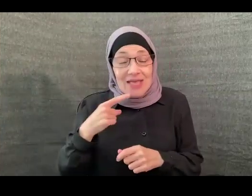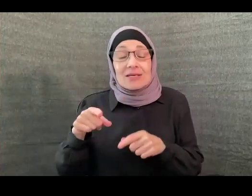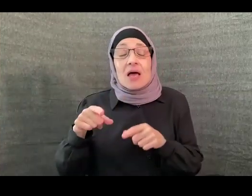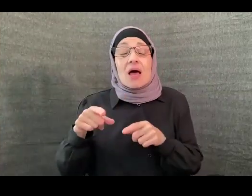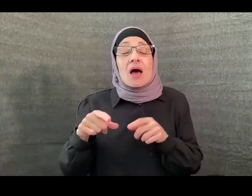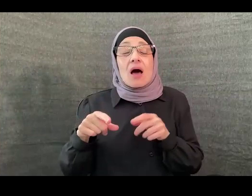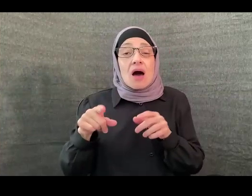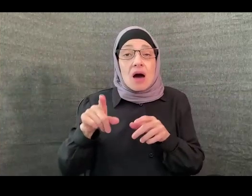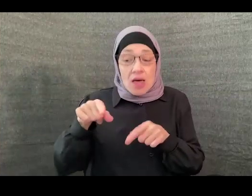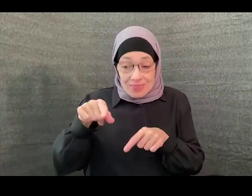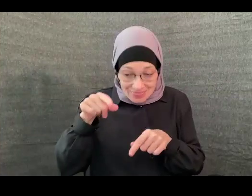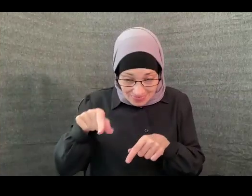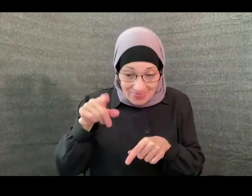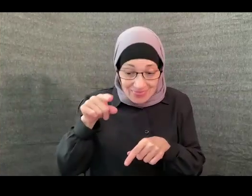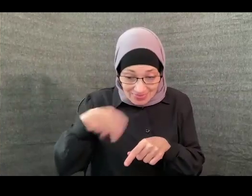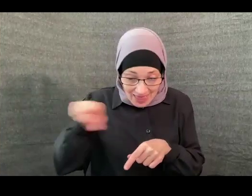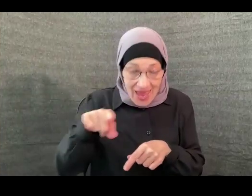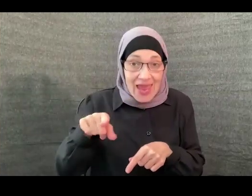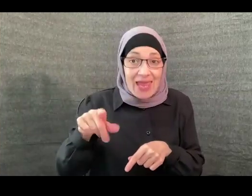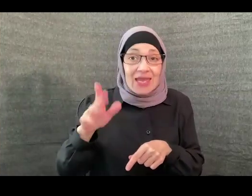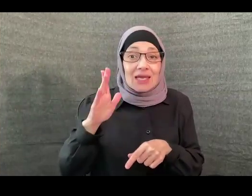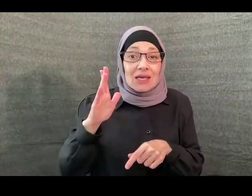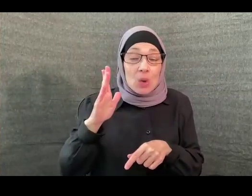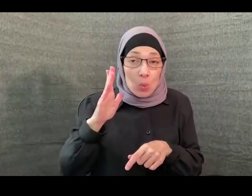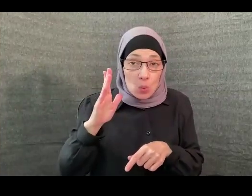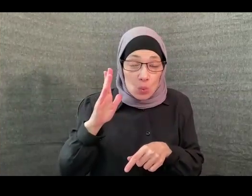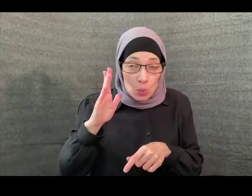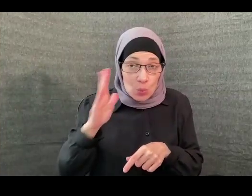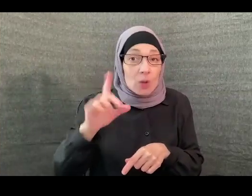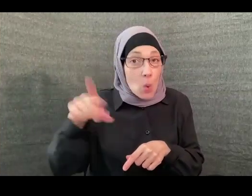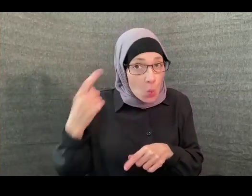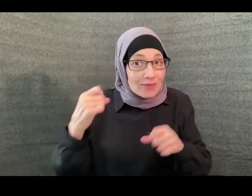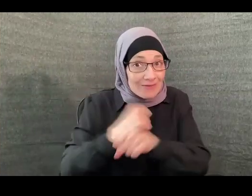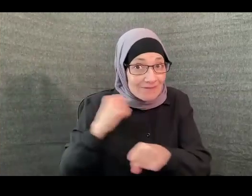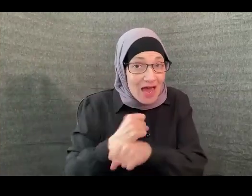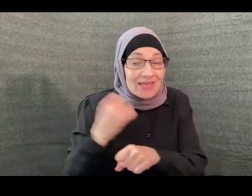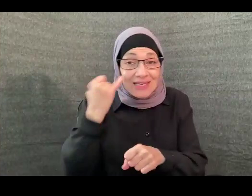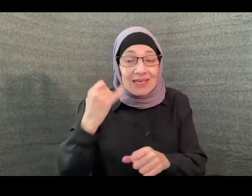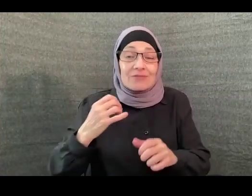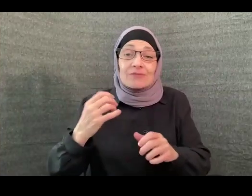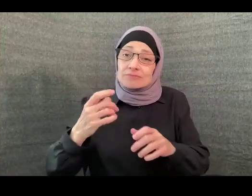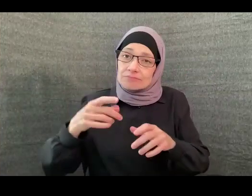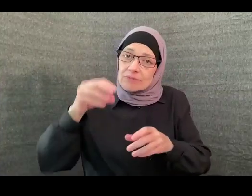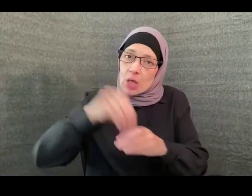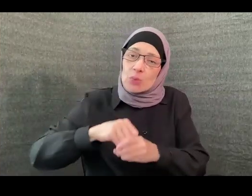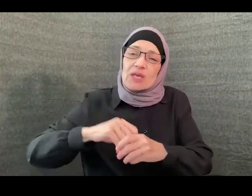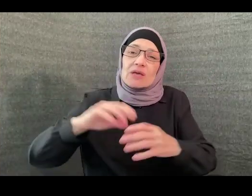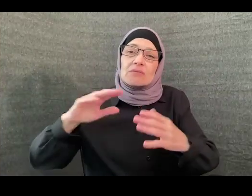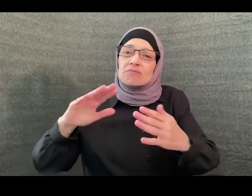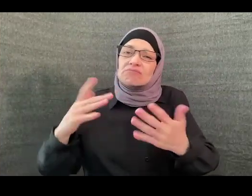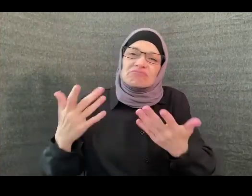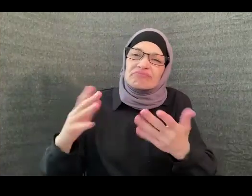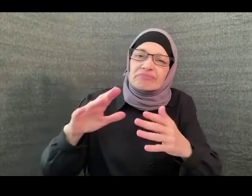you from fortified villages or townships or from behind